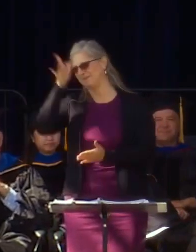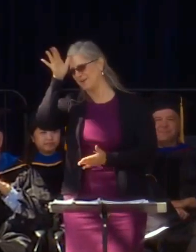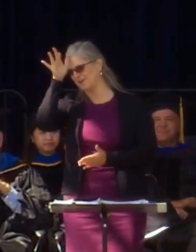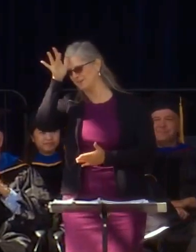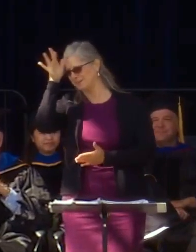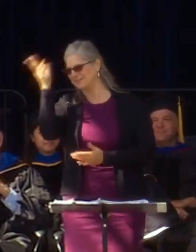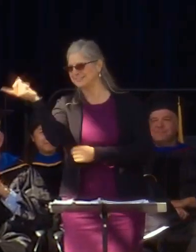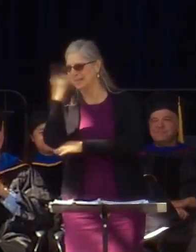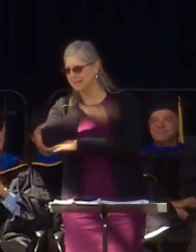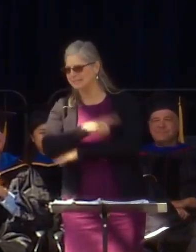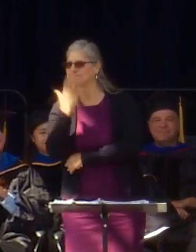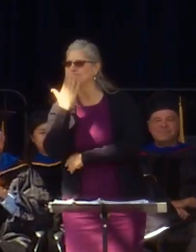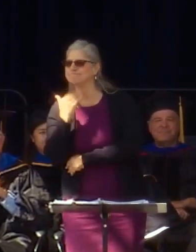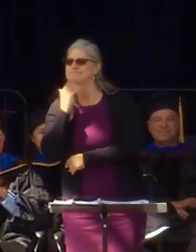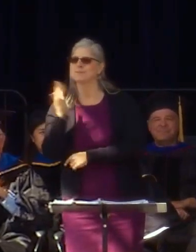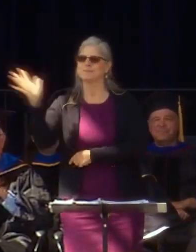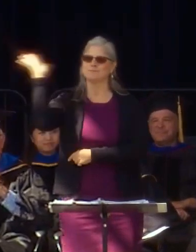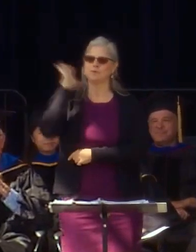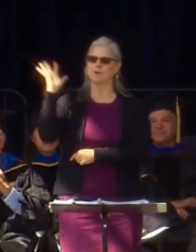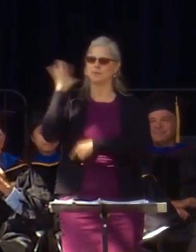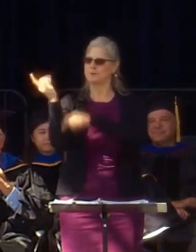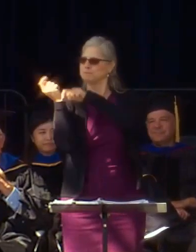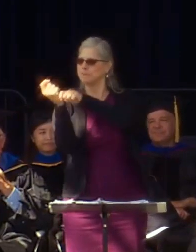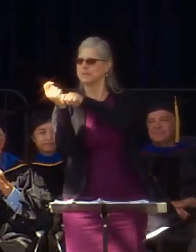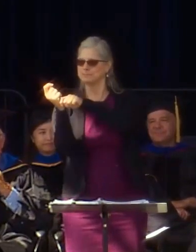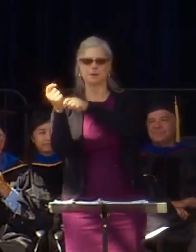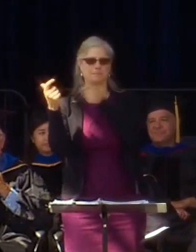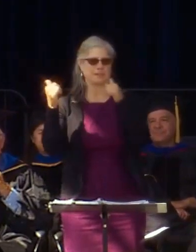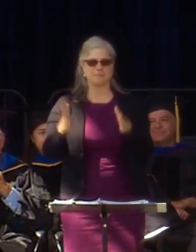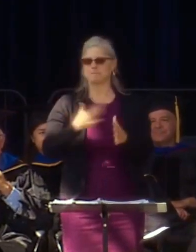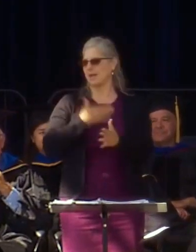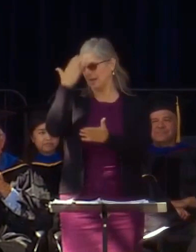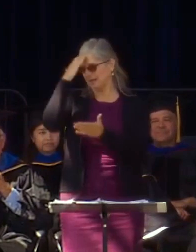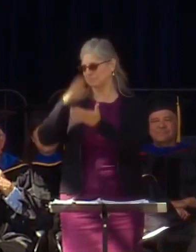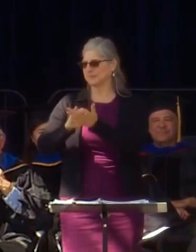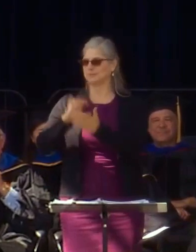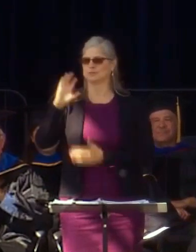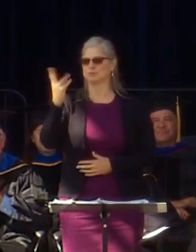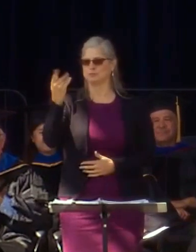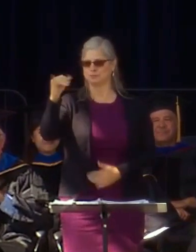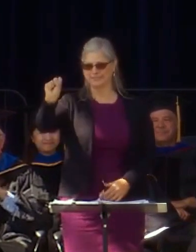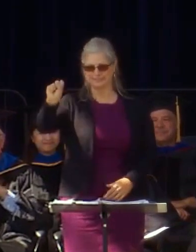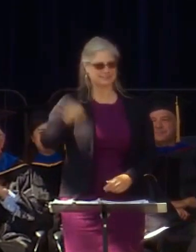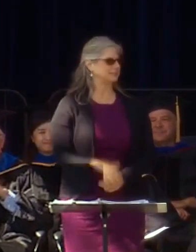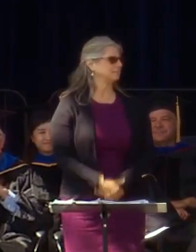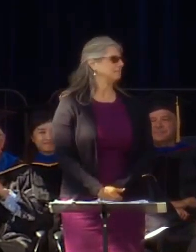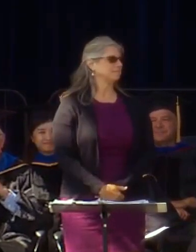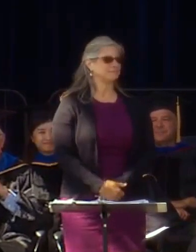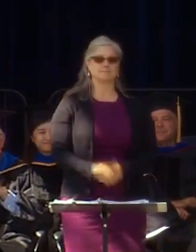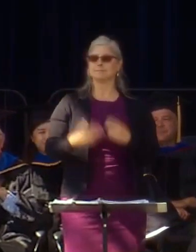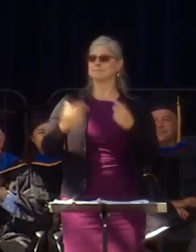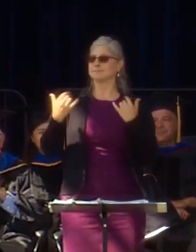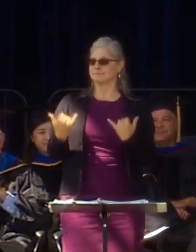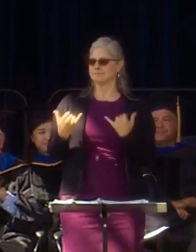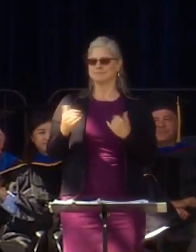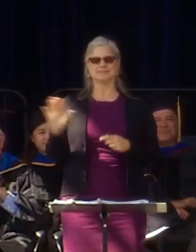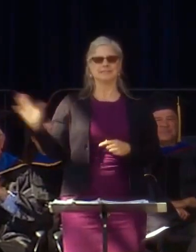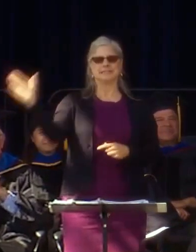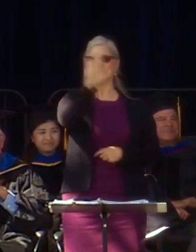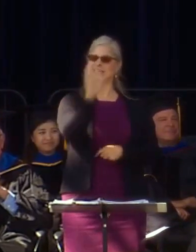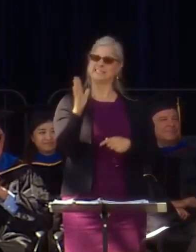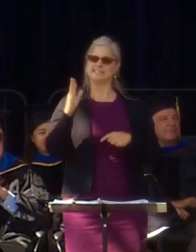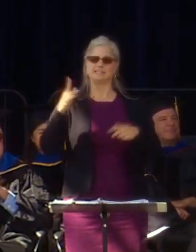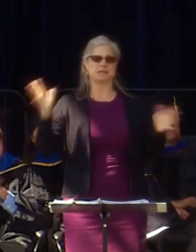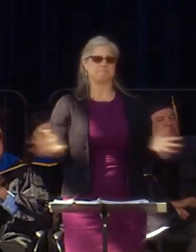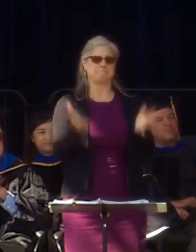honey, and former Gaucho baseball player is my husband, Chris. This was his pep talk